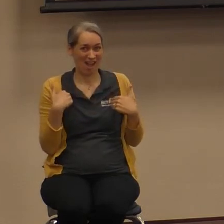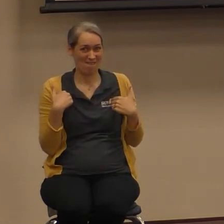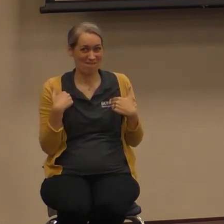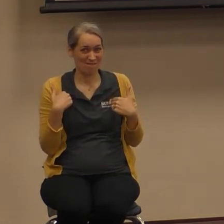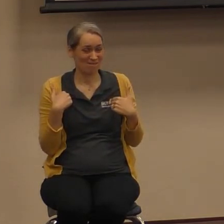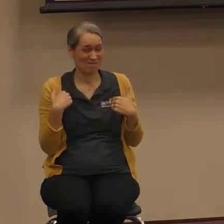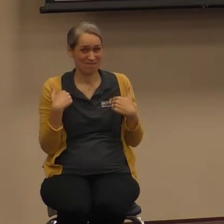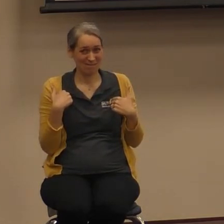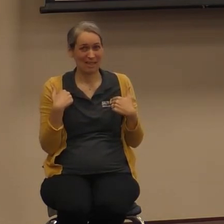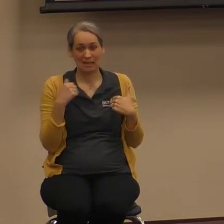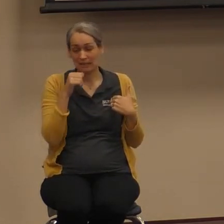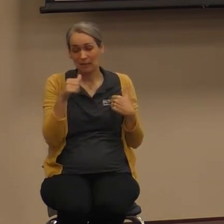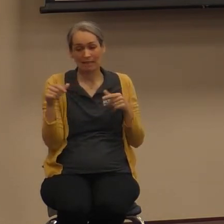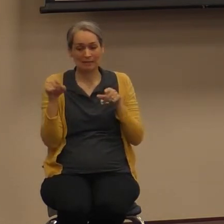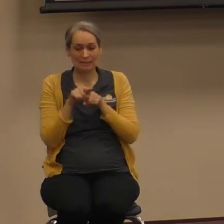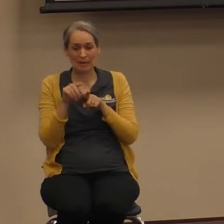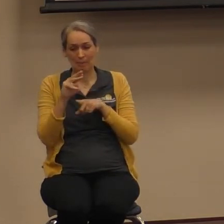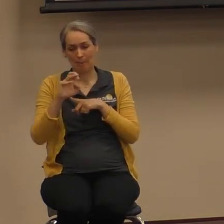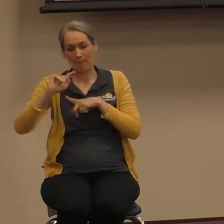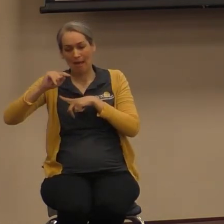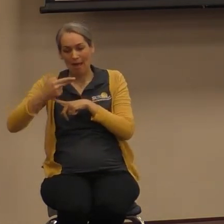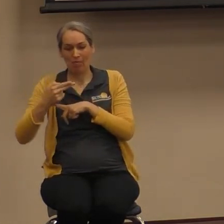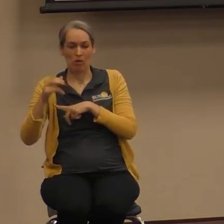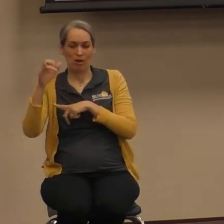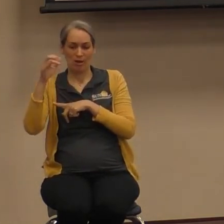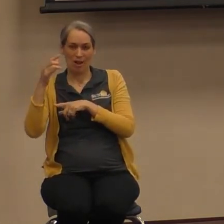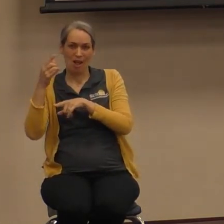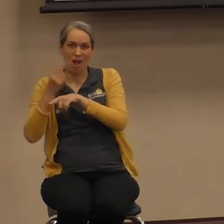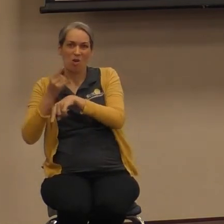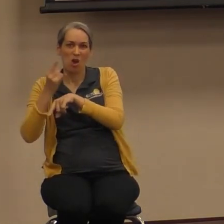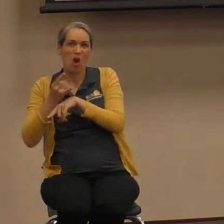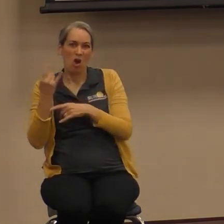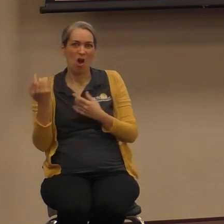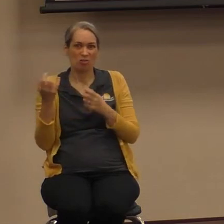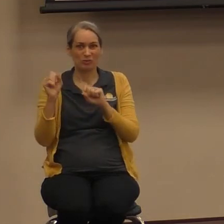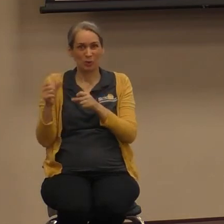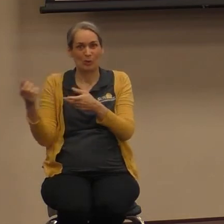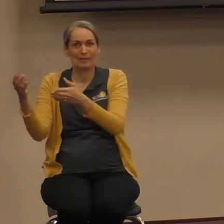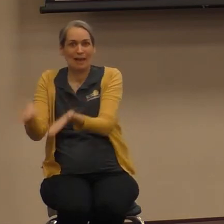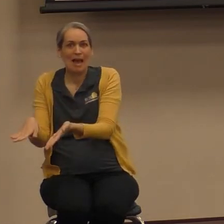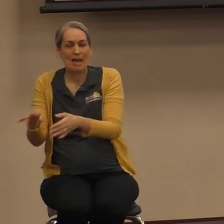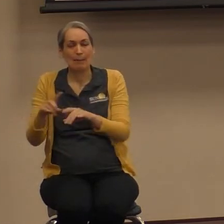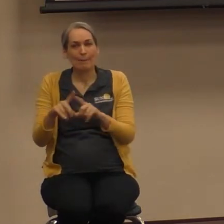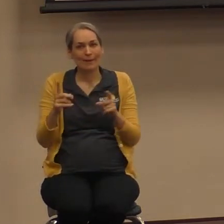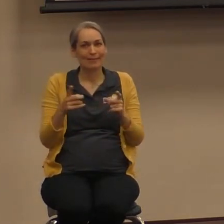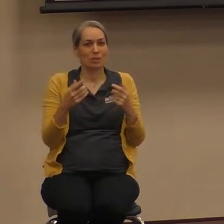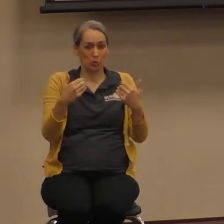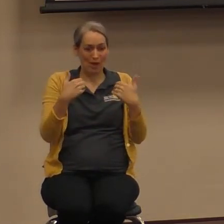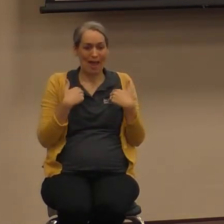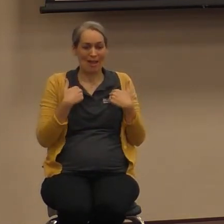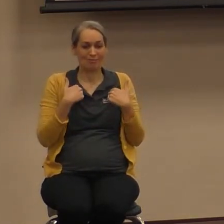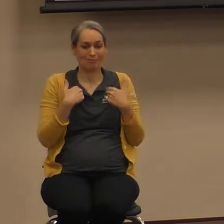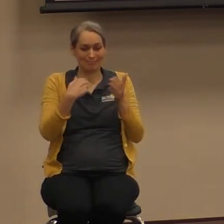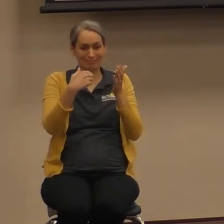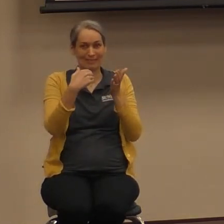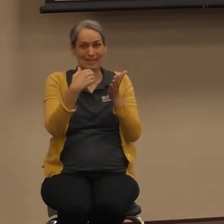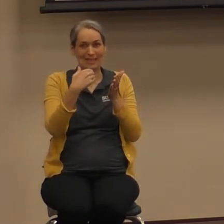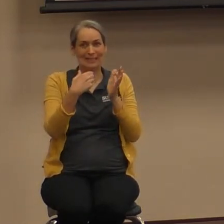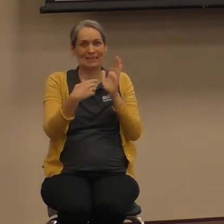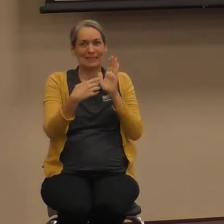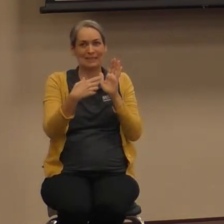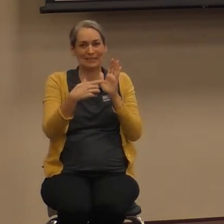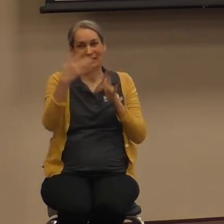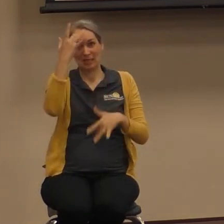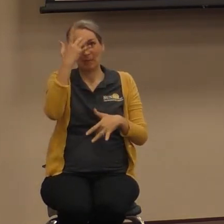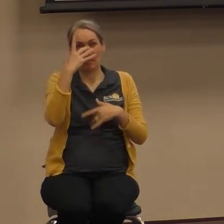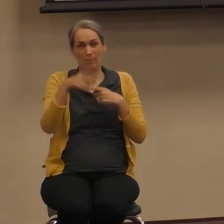as heroin, meth, alcohol, where you have, you could potentially die from it, but there are withdrawal symptoms from this. Last is an